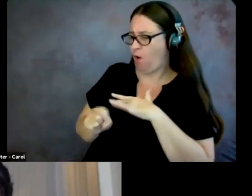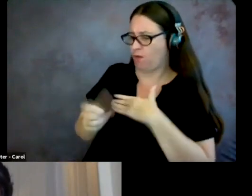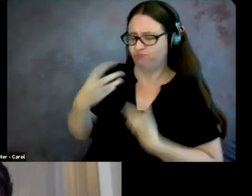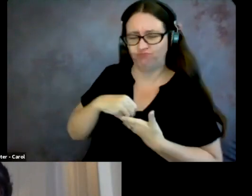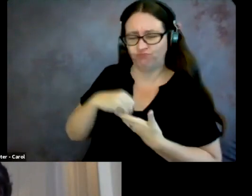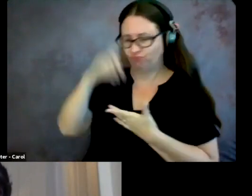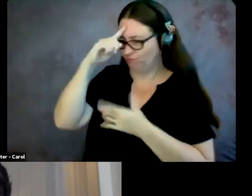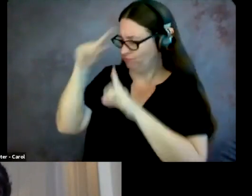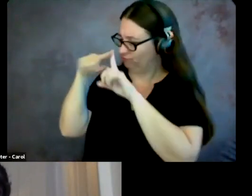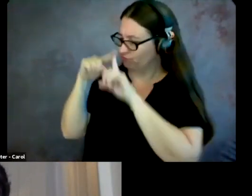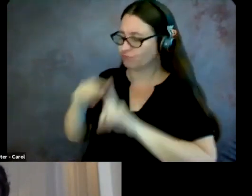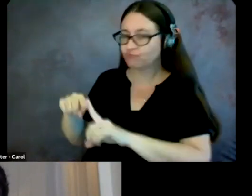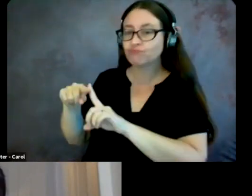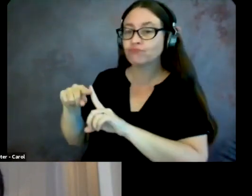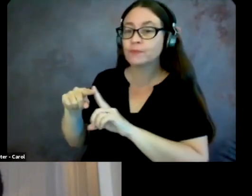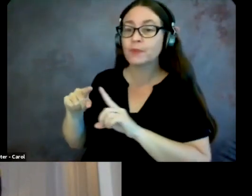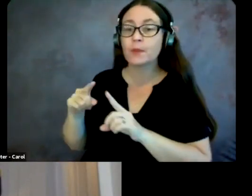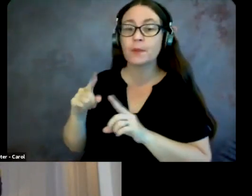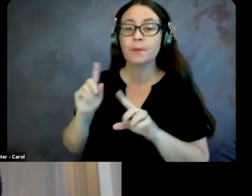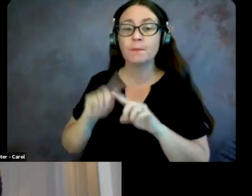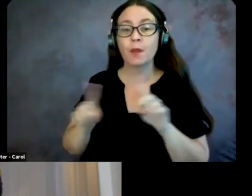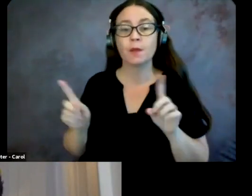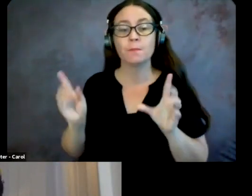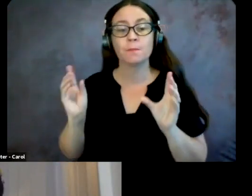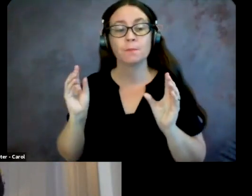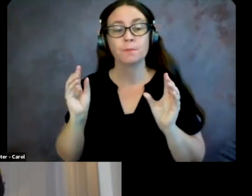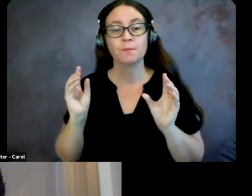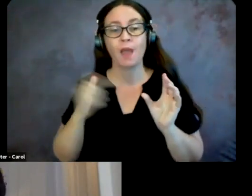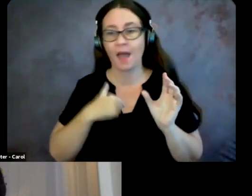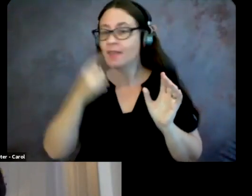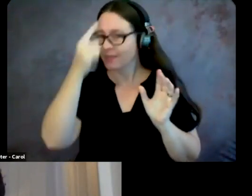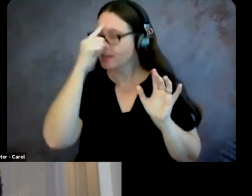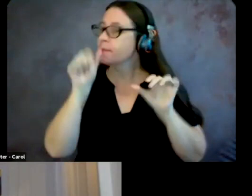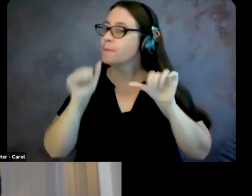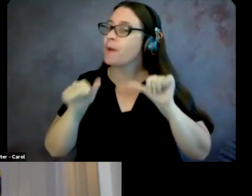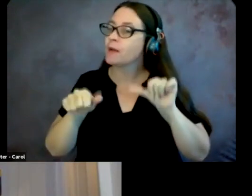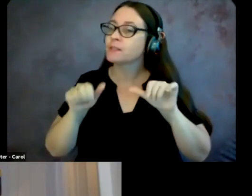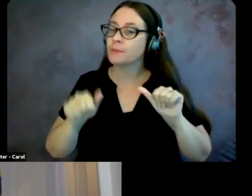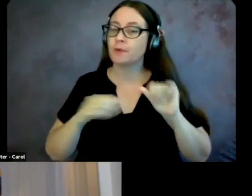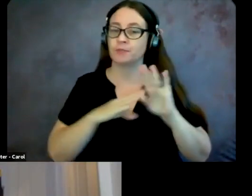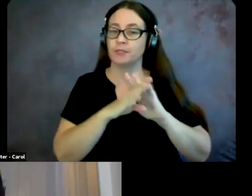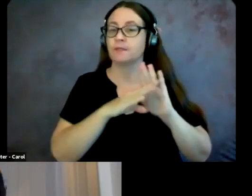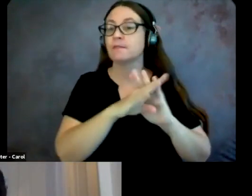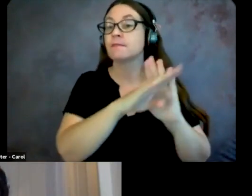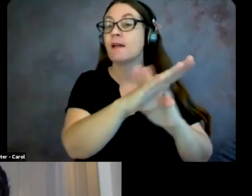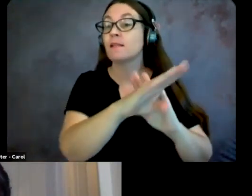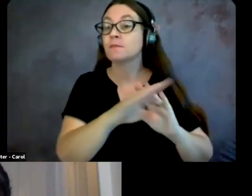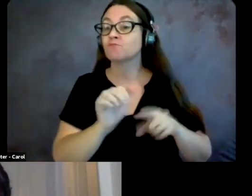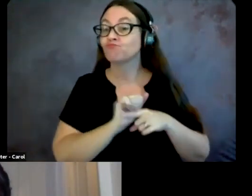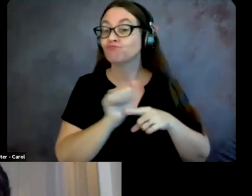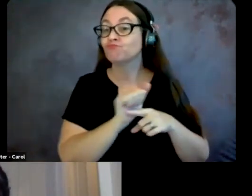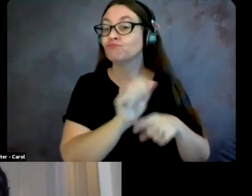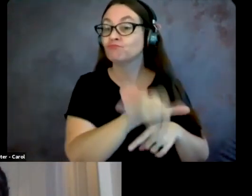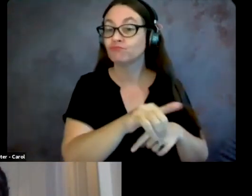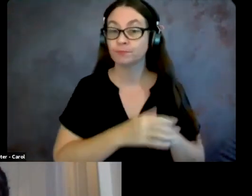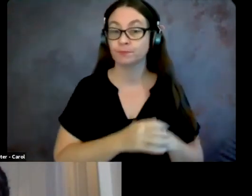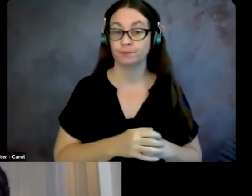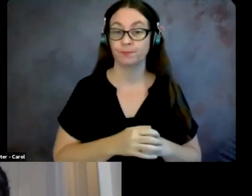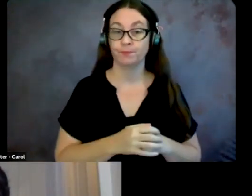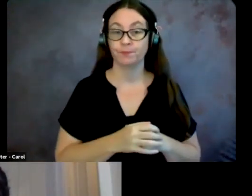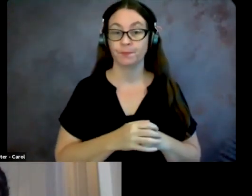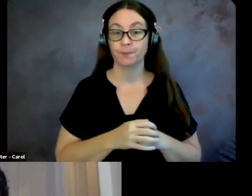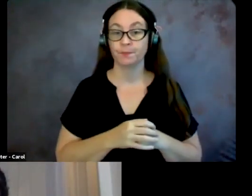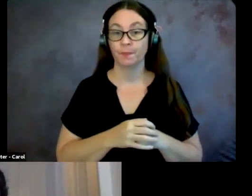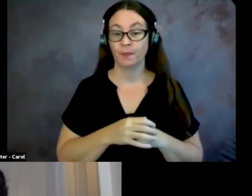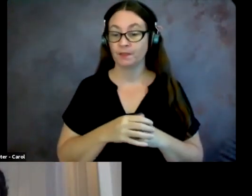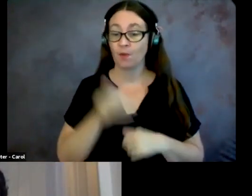But even more so, I think that it can be developed. Because the beauty is you recreate your life every